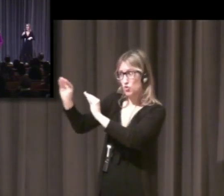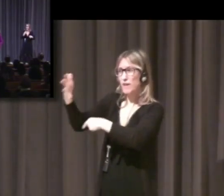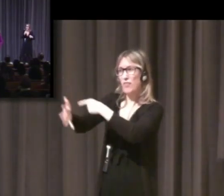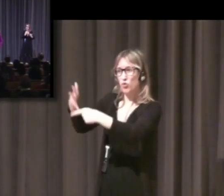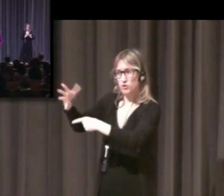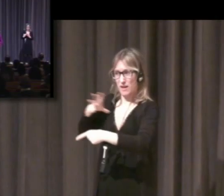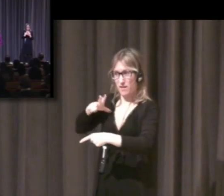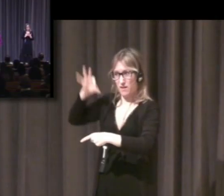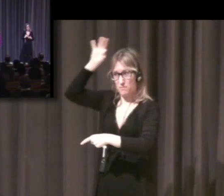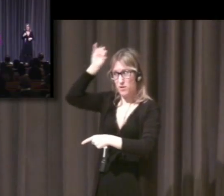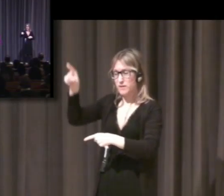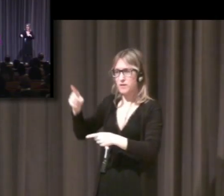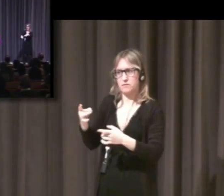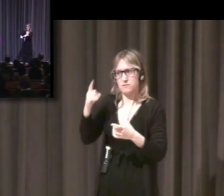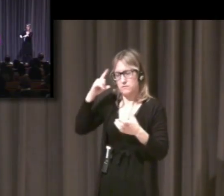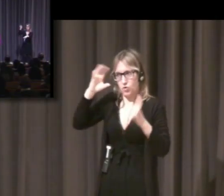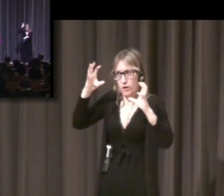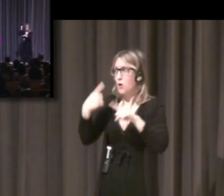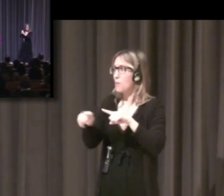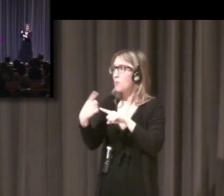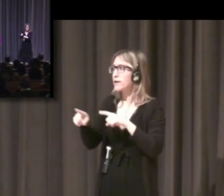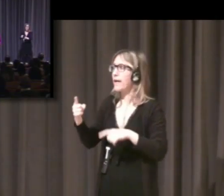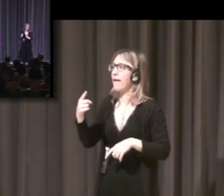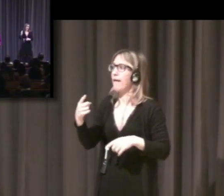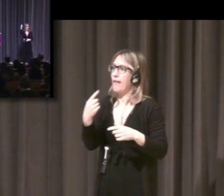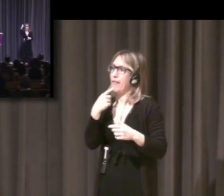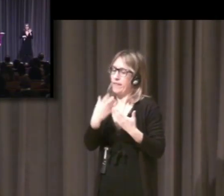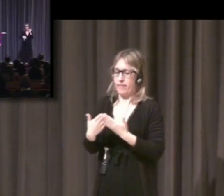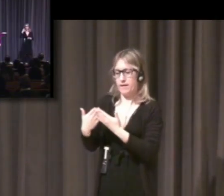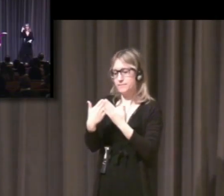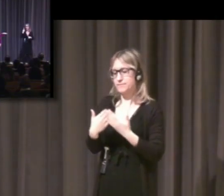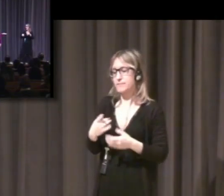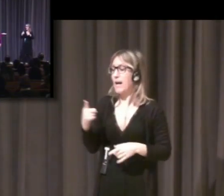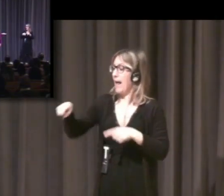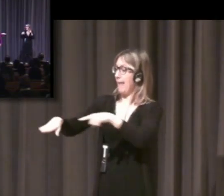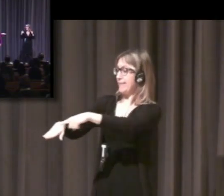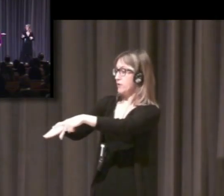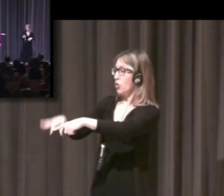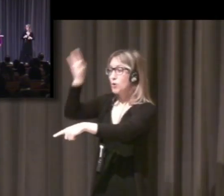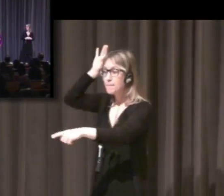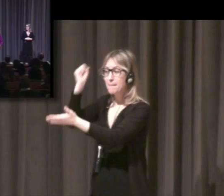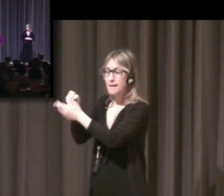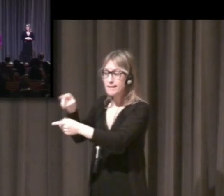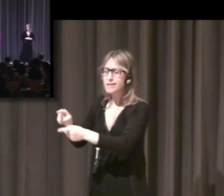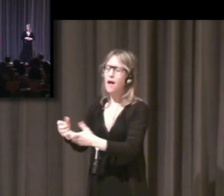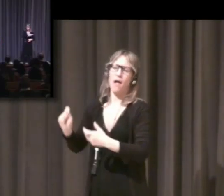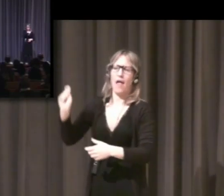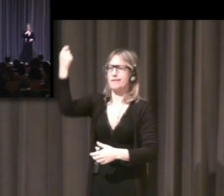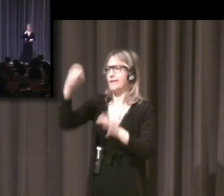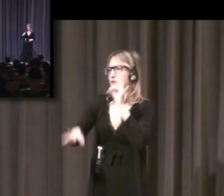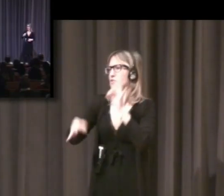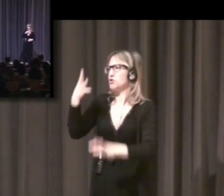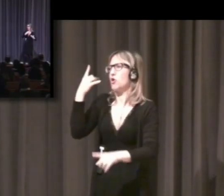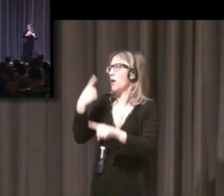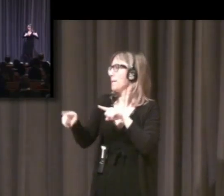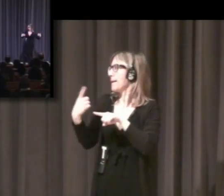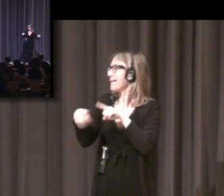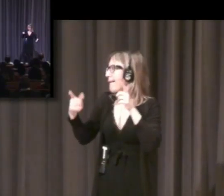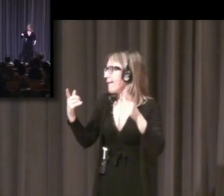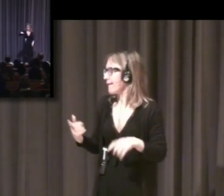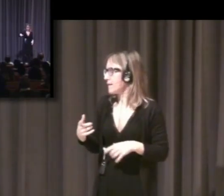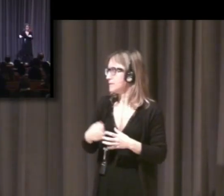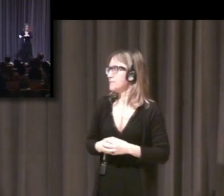Why? Because when we say a sentence to that child, the child can tell us